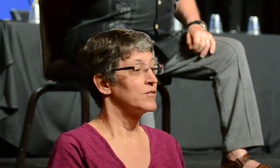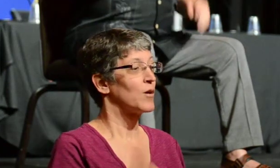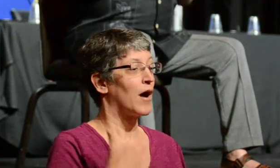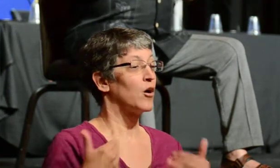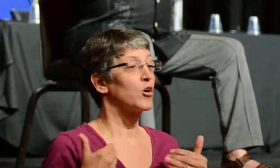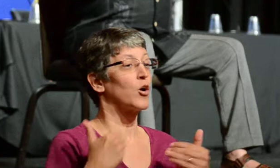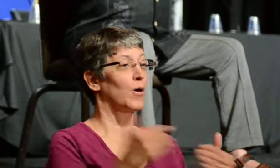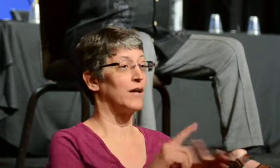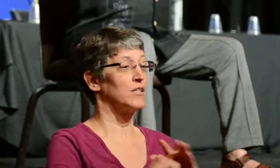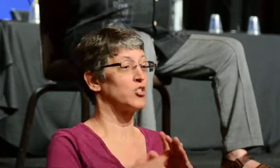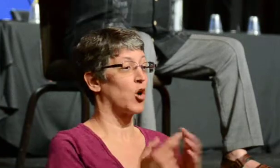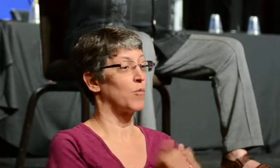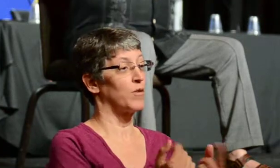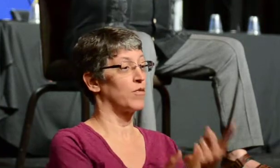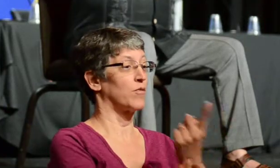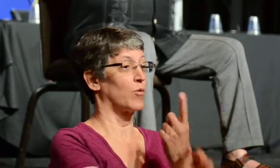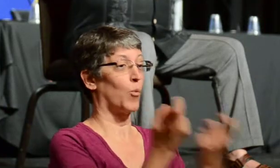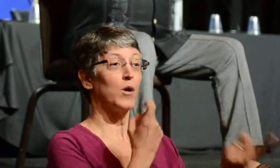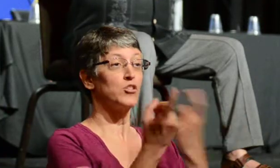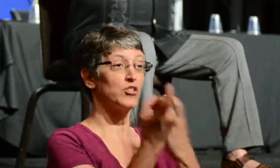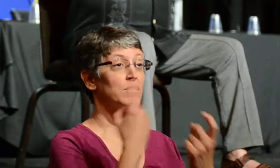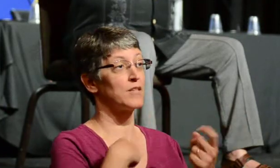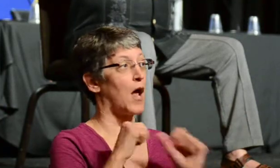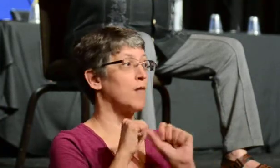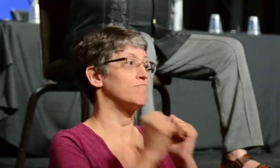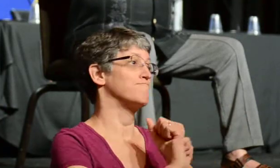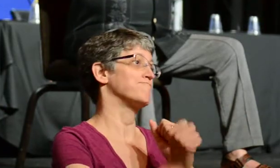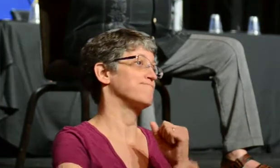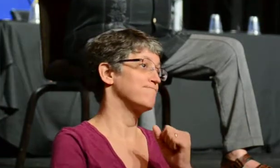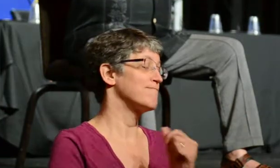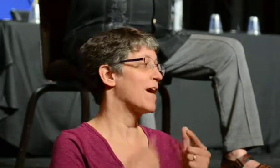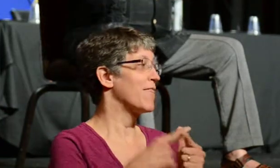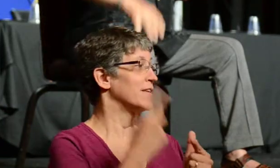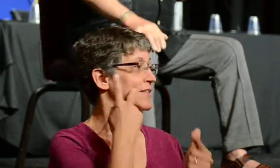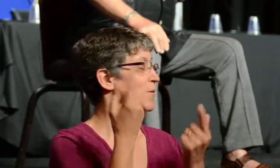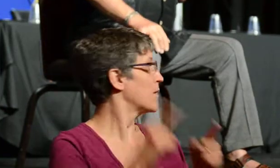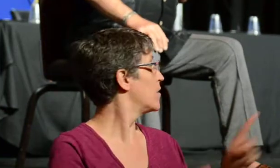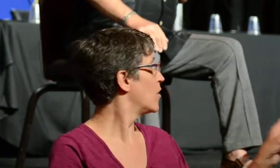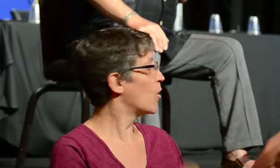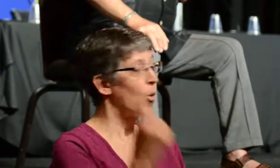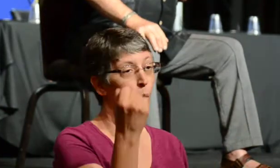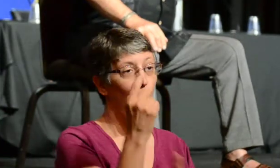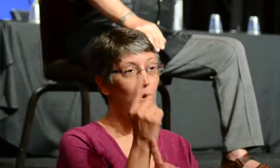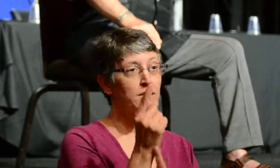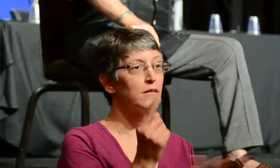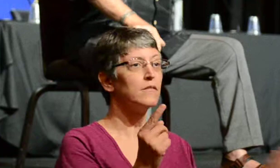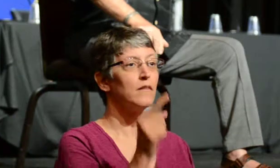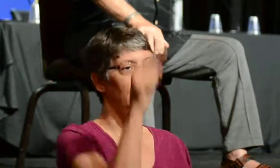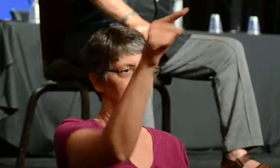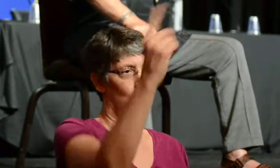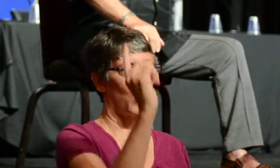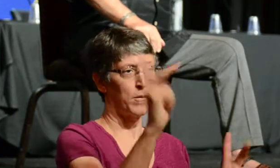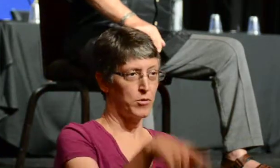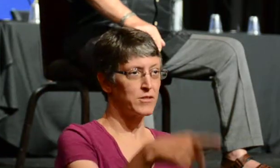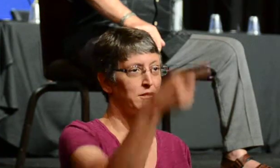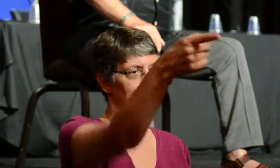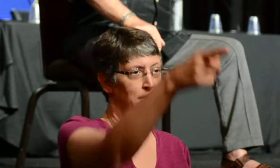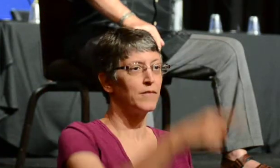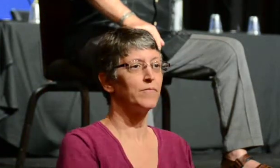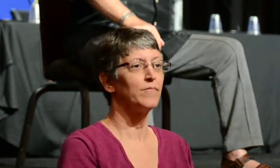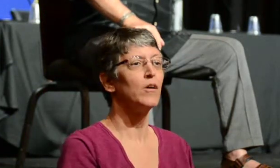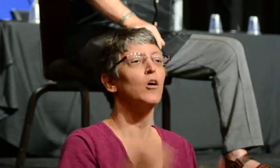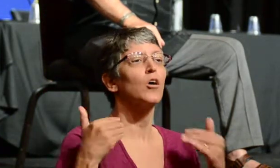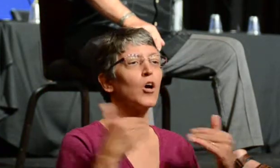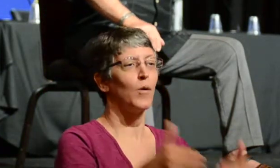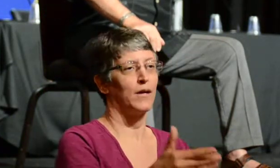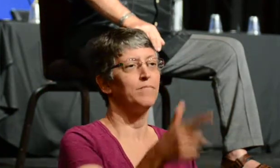to a question and I'll ramble on and we'll see where we go from there. Go ahead. What? Yeah, I see it. Go